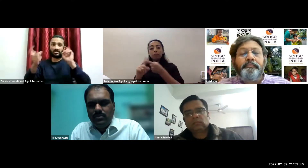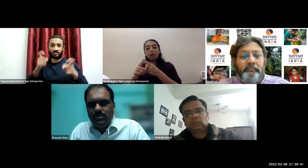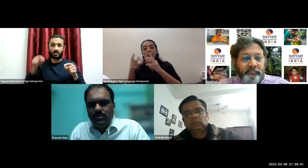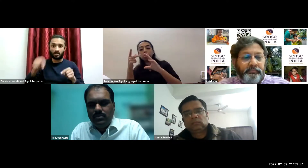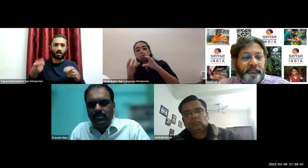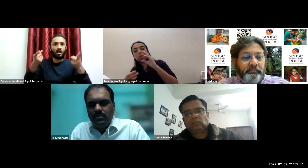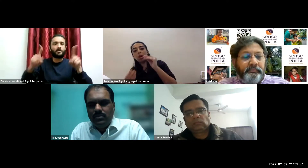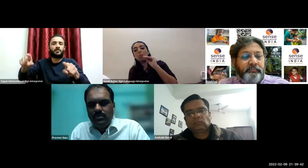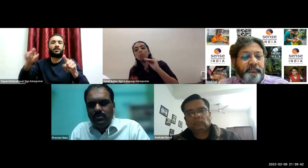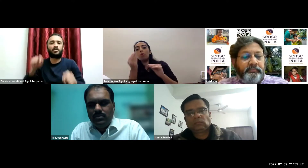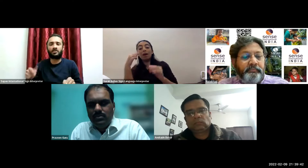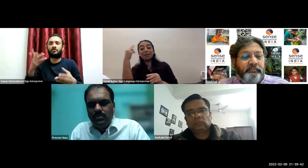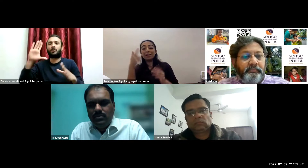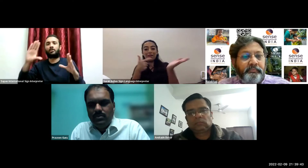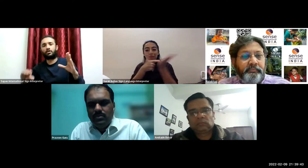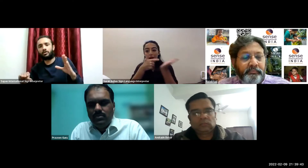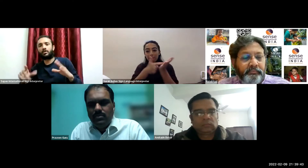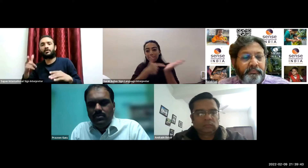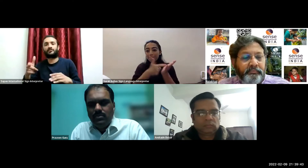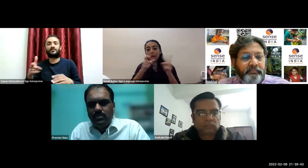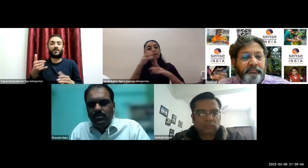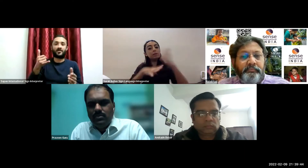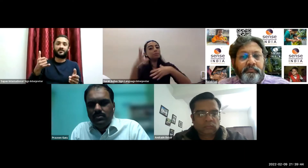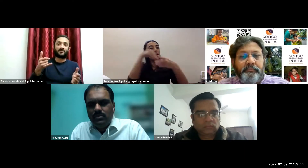in either agriculture related things or,